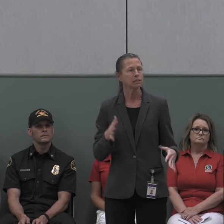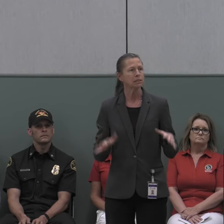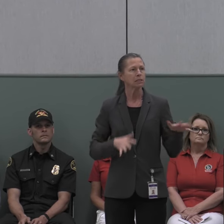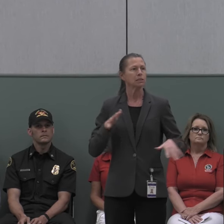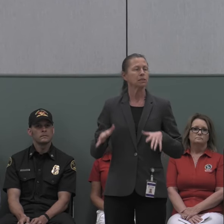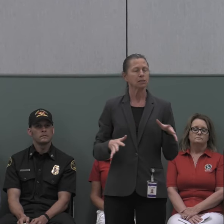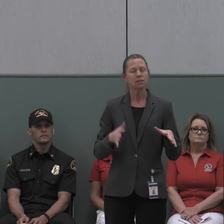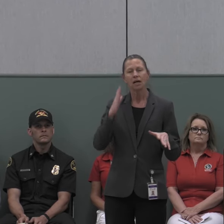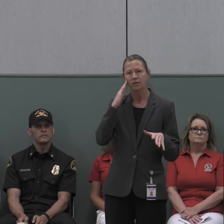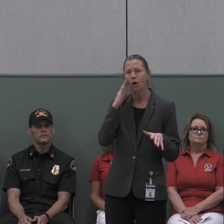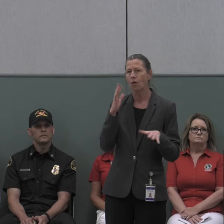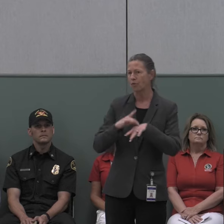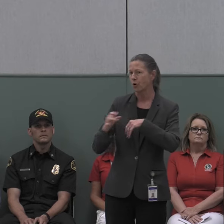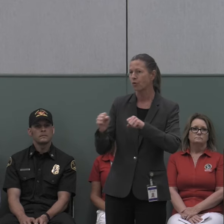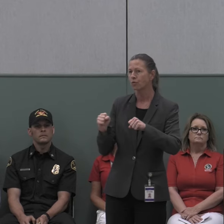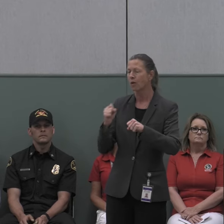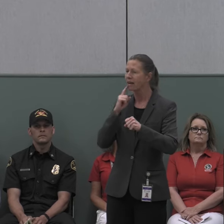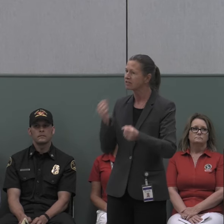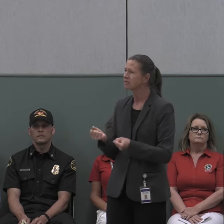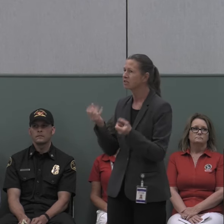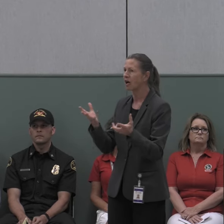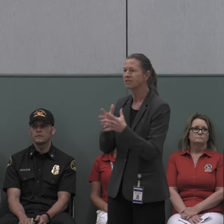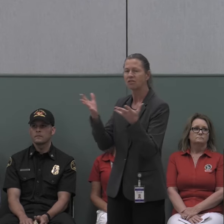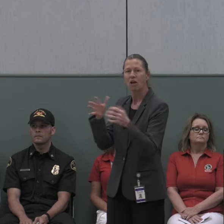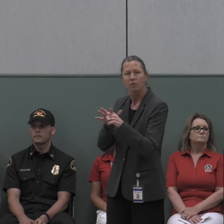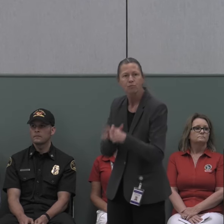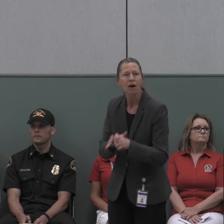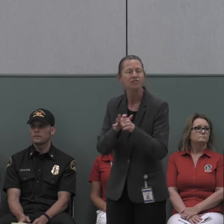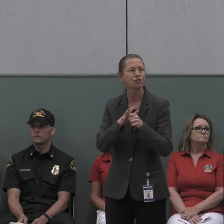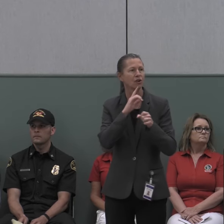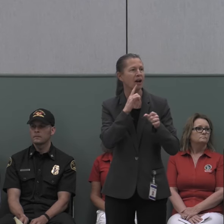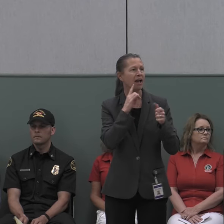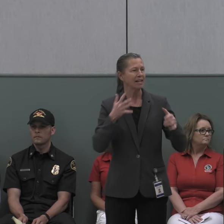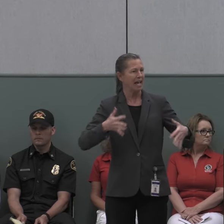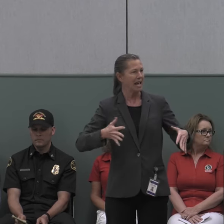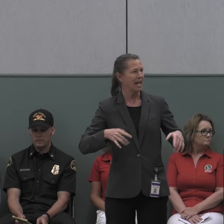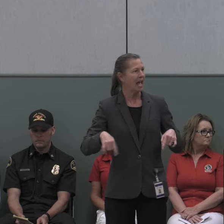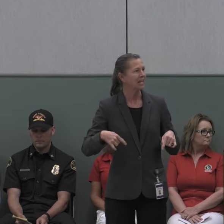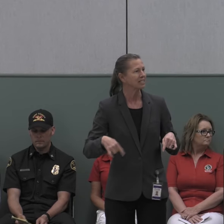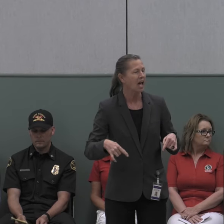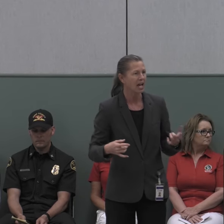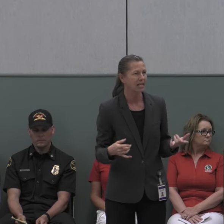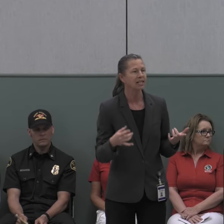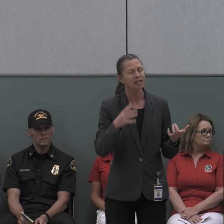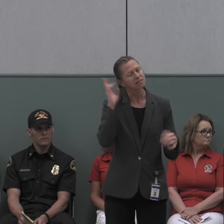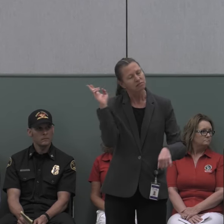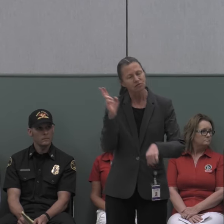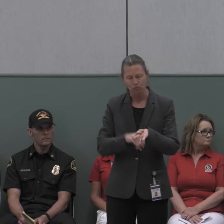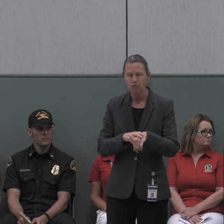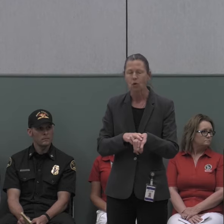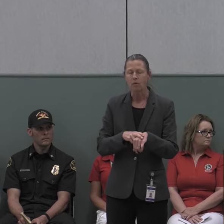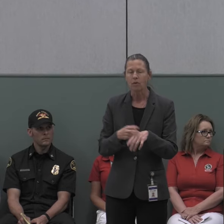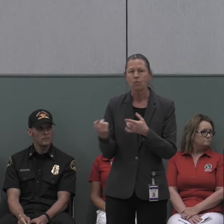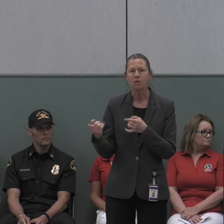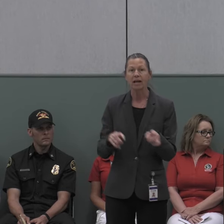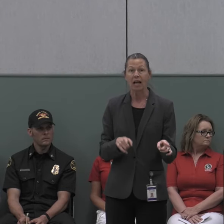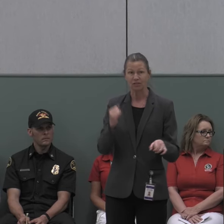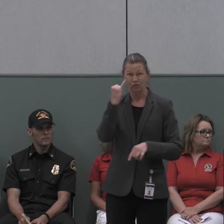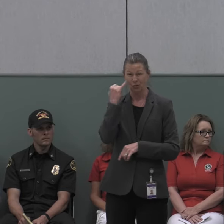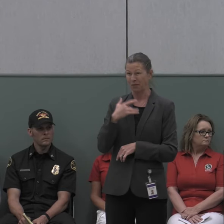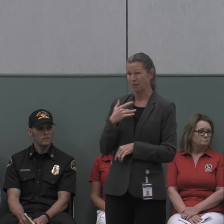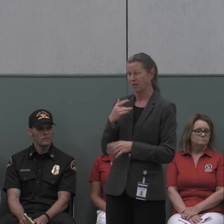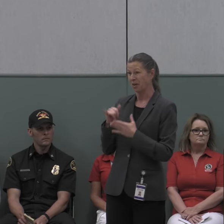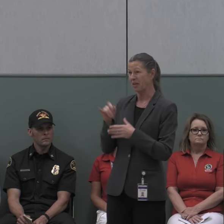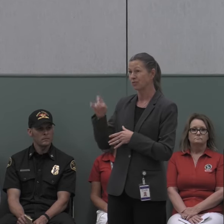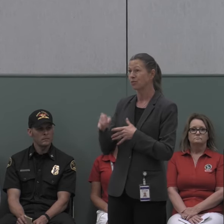you. It is an anxiety-provoking thing, and as everyone mentioned, it's a normal reaction to have a response to this. And so if you feel the need that you need a